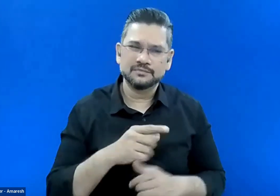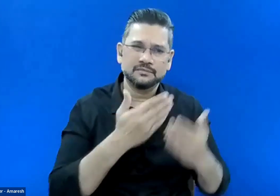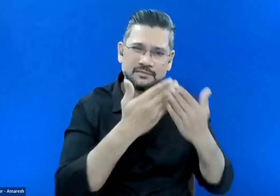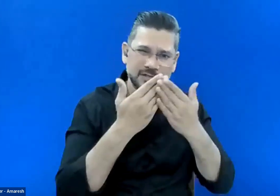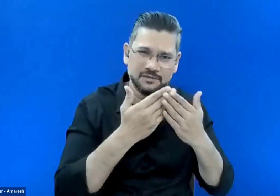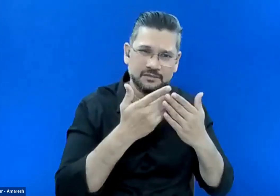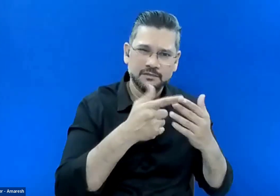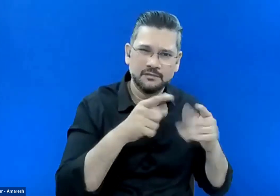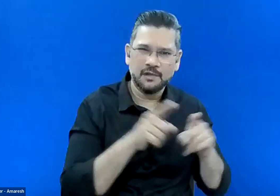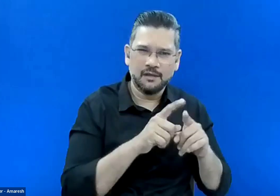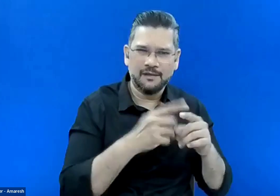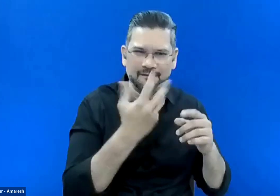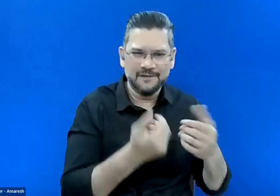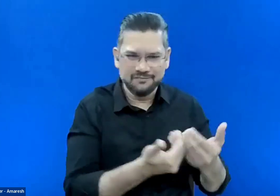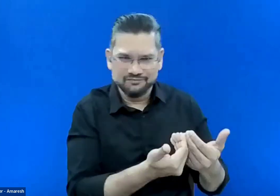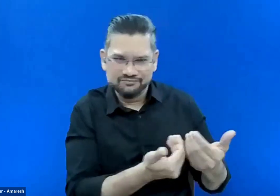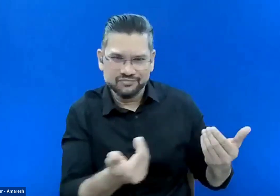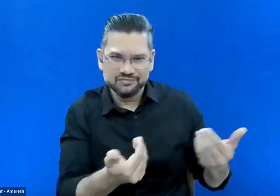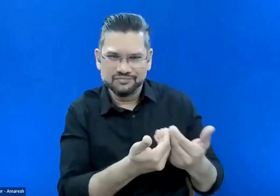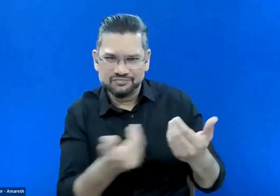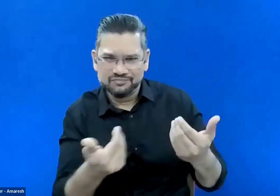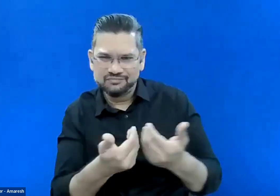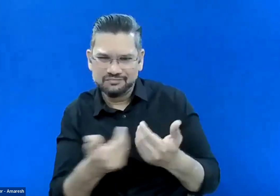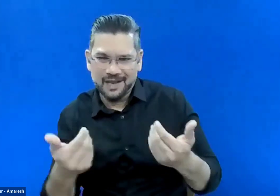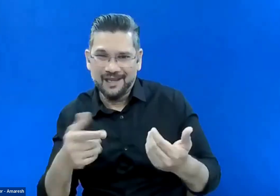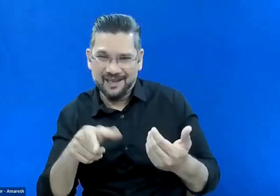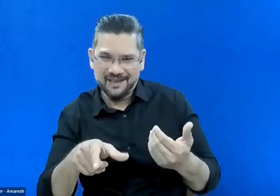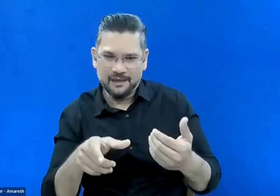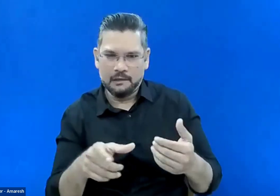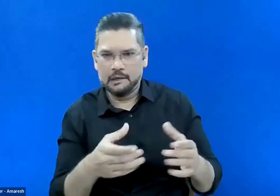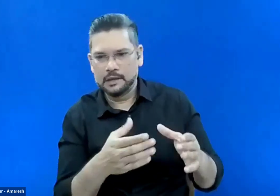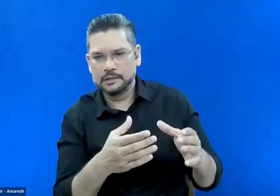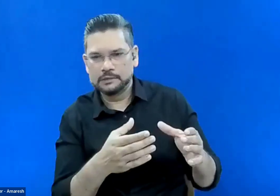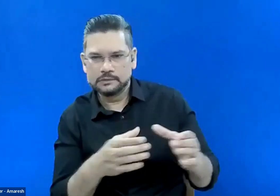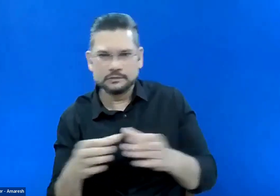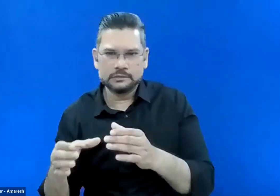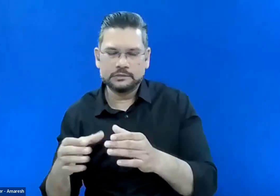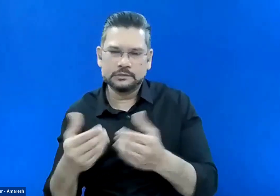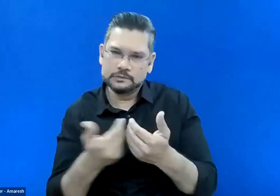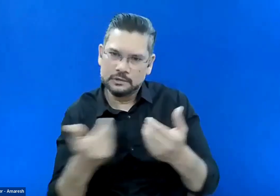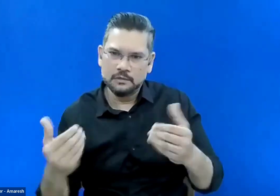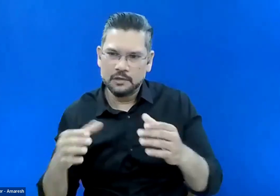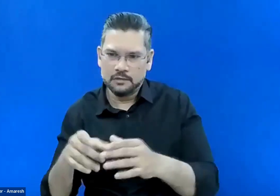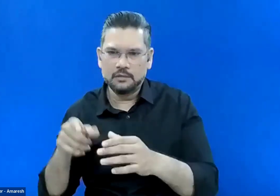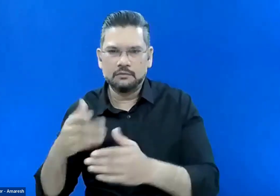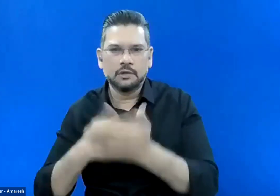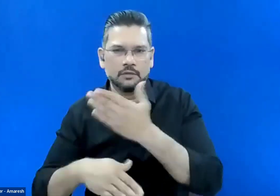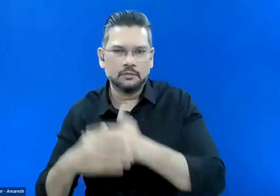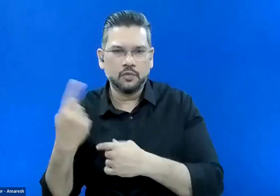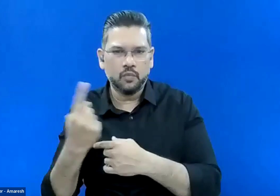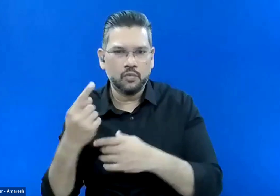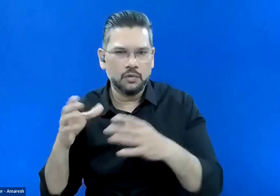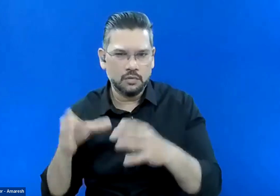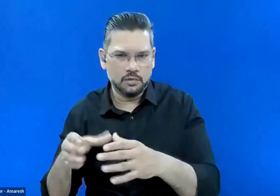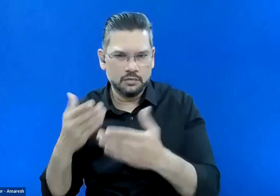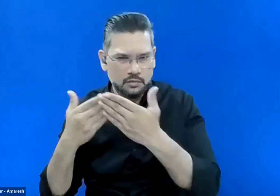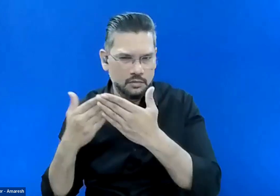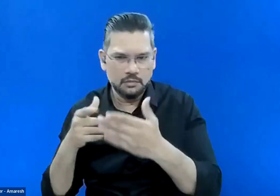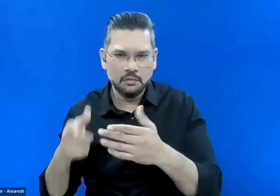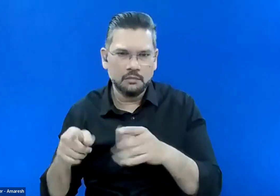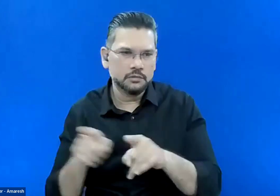system may be below par with mainstream education, isolates students with disability, and may not